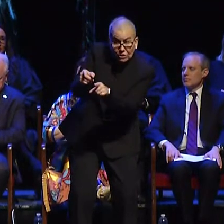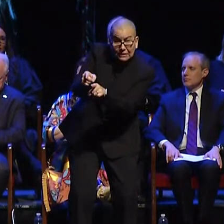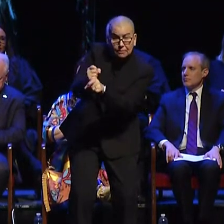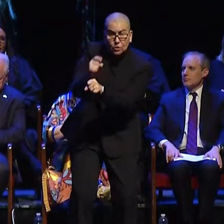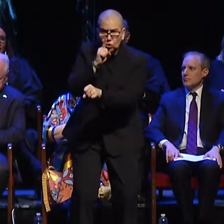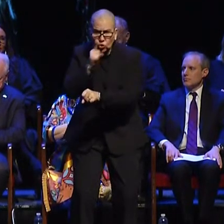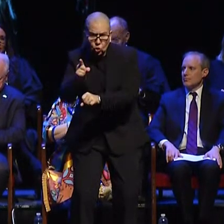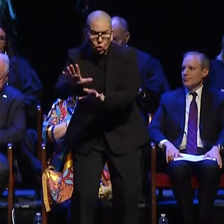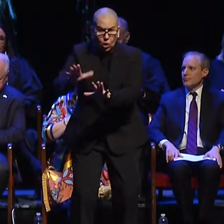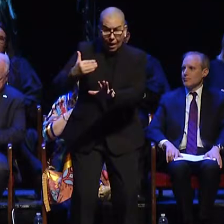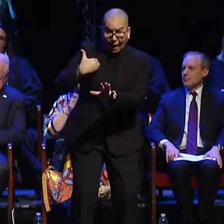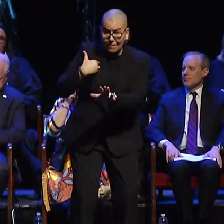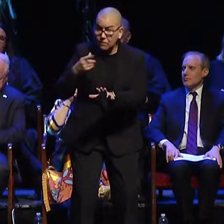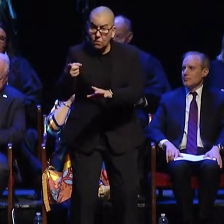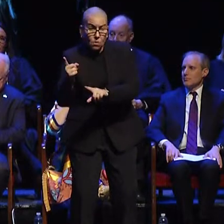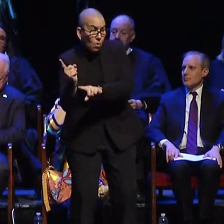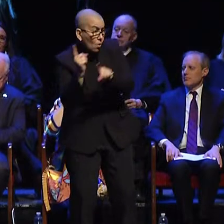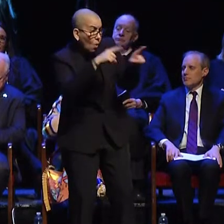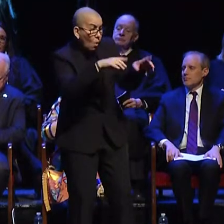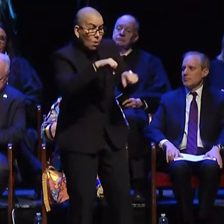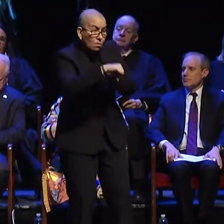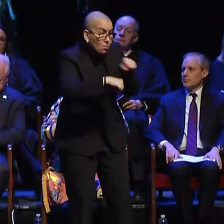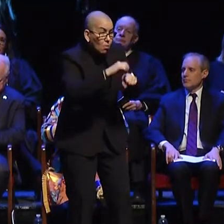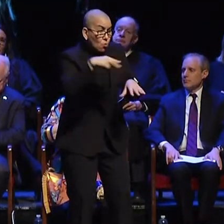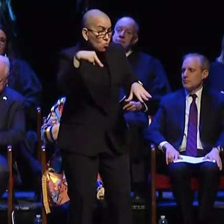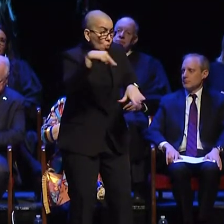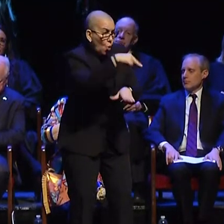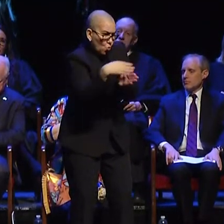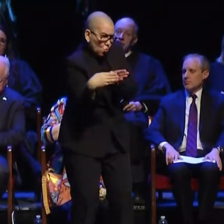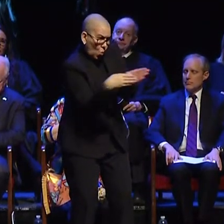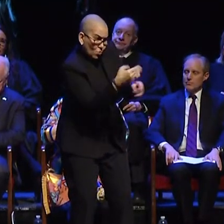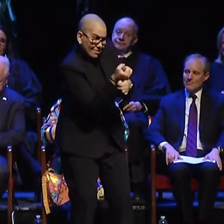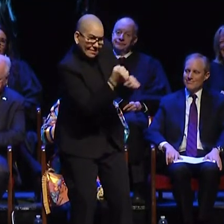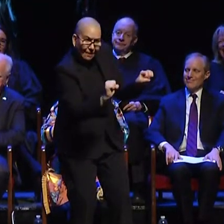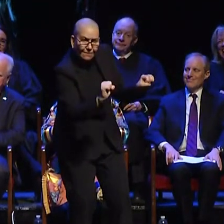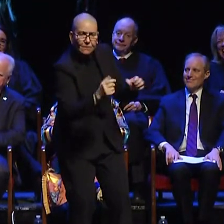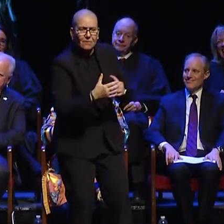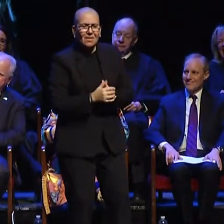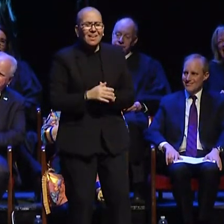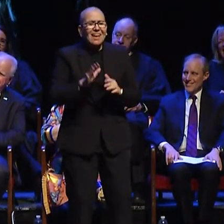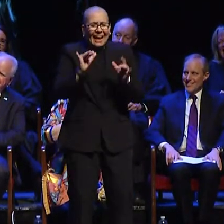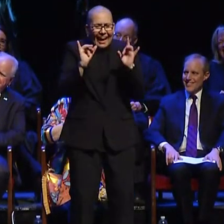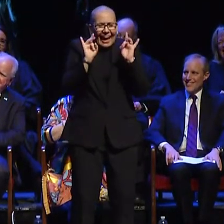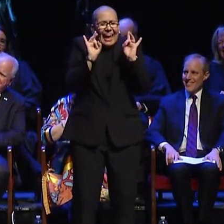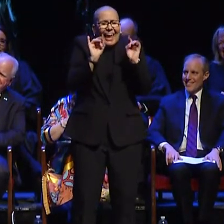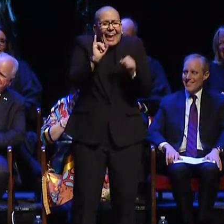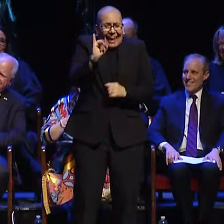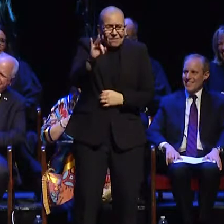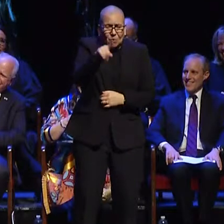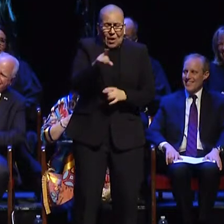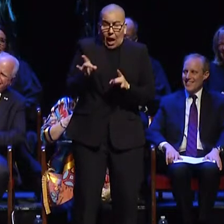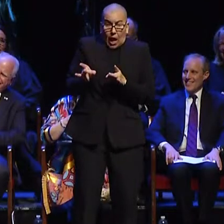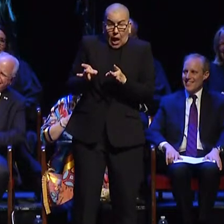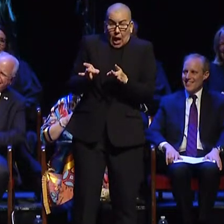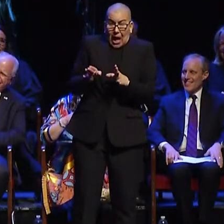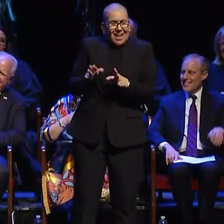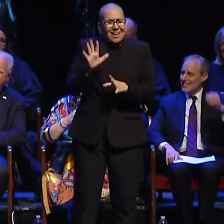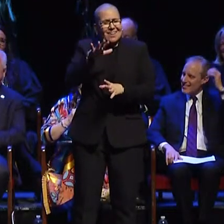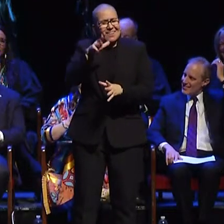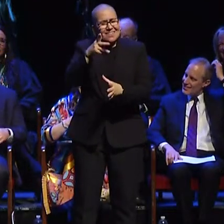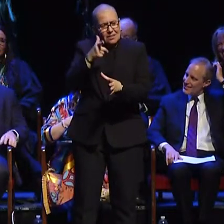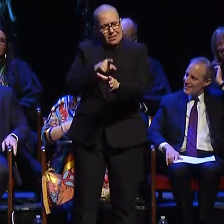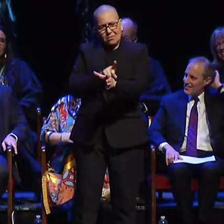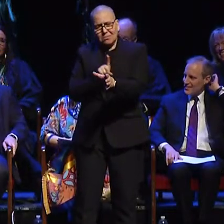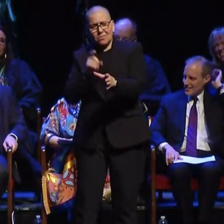safely, whether it's because of your unified hatred of roundabouts, whatever it takes. When in doubt, look